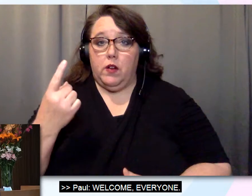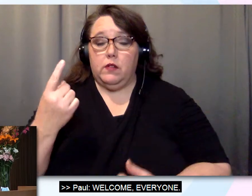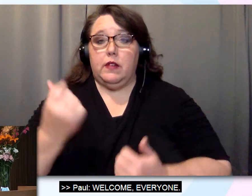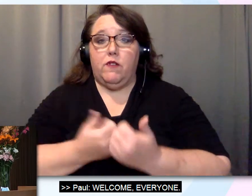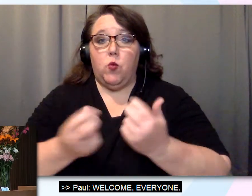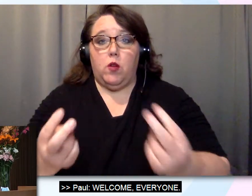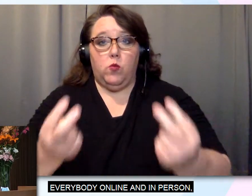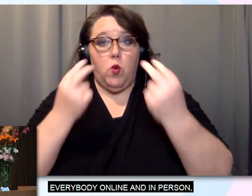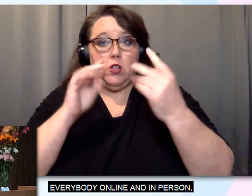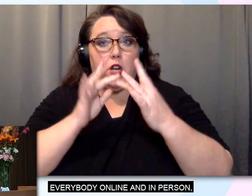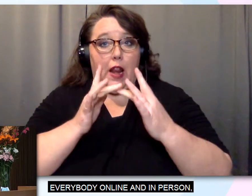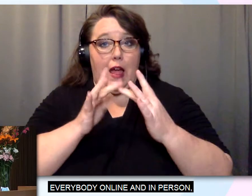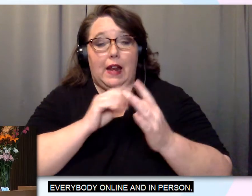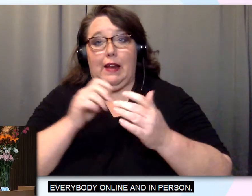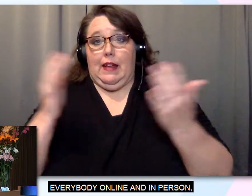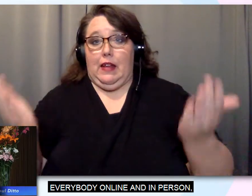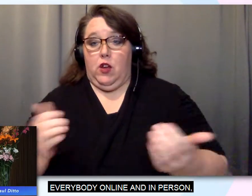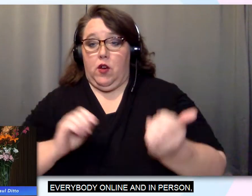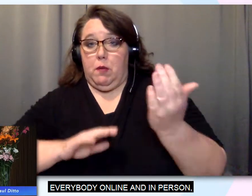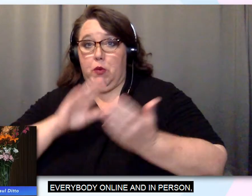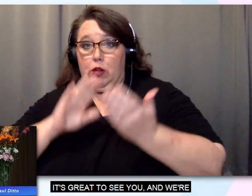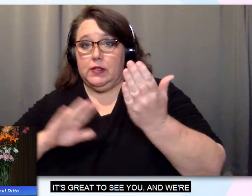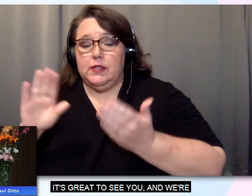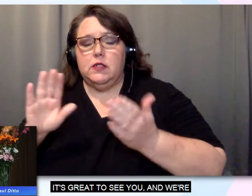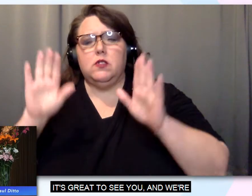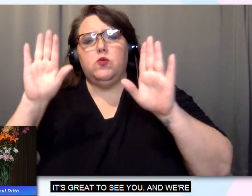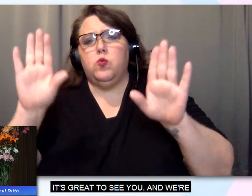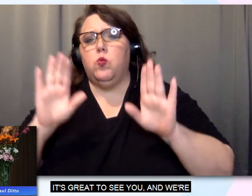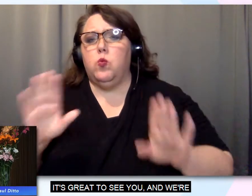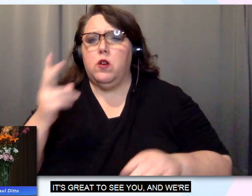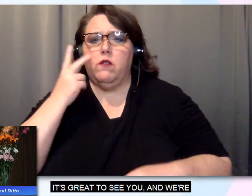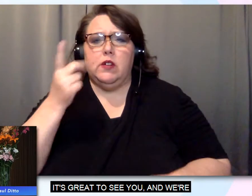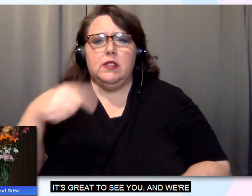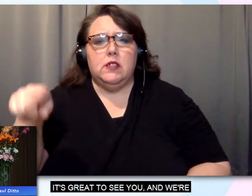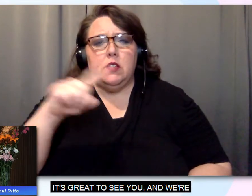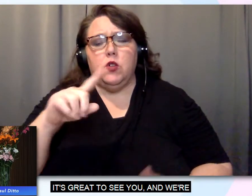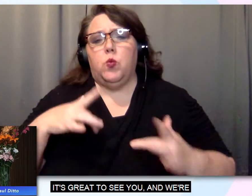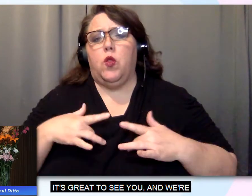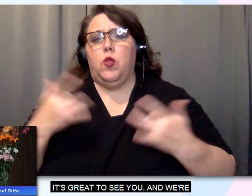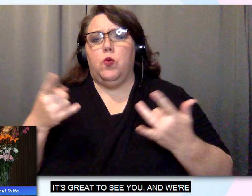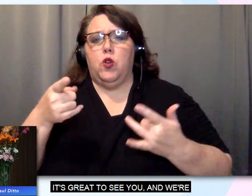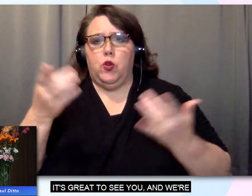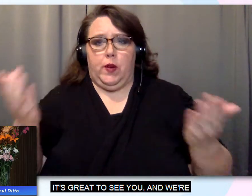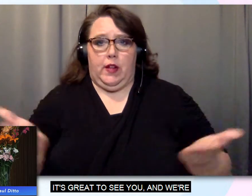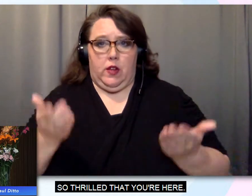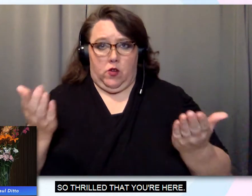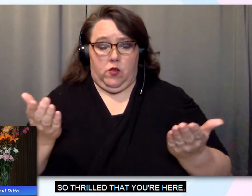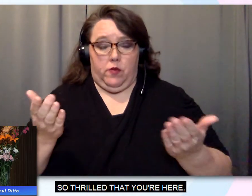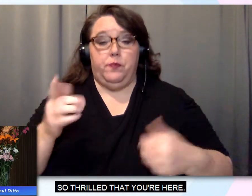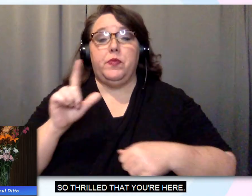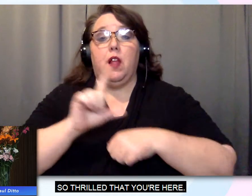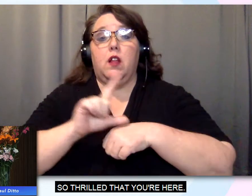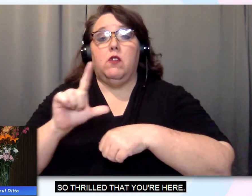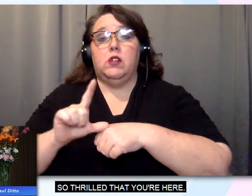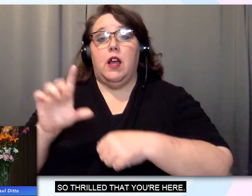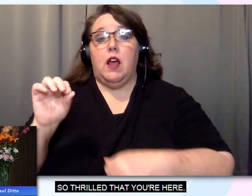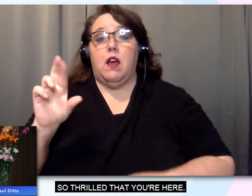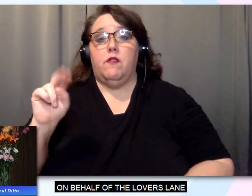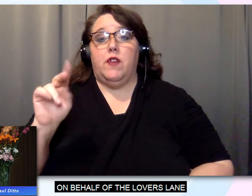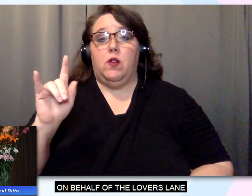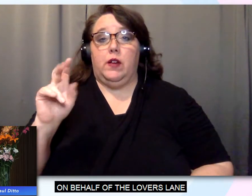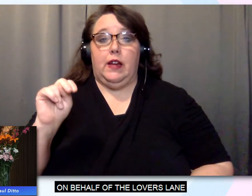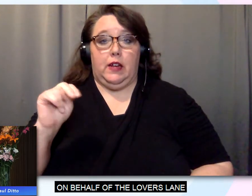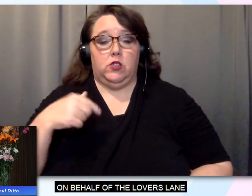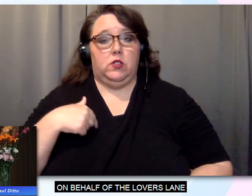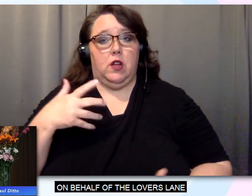Welcome, everyone. Everybody online and in person, it's great to see you, and we're so thrilled that you're here. On behalf of the Lovers Lane